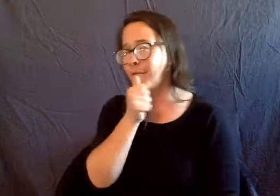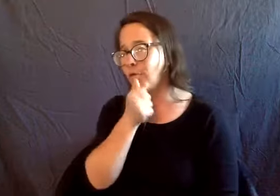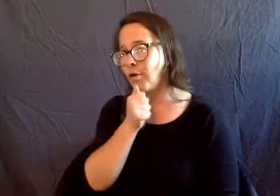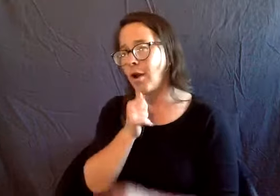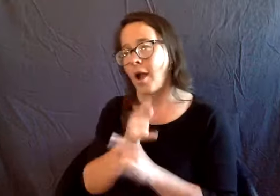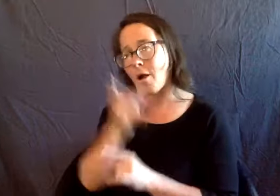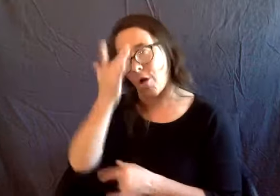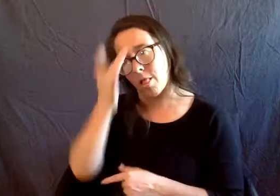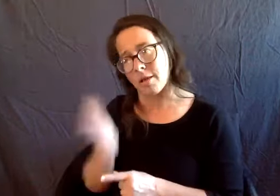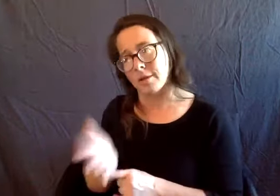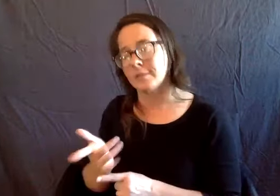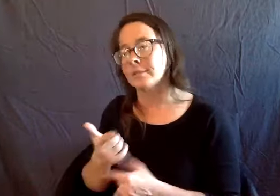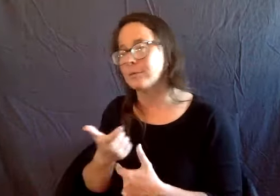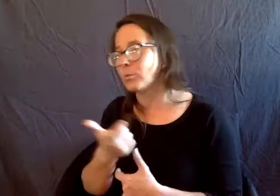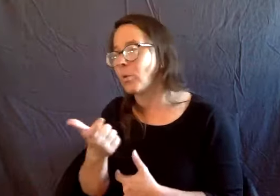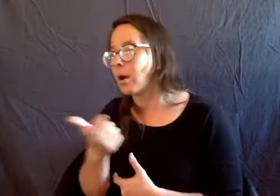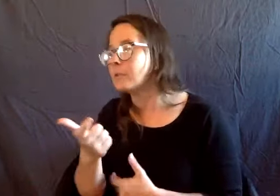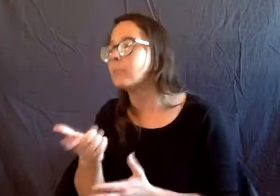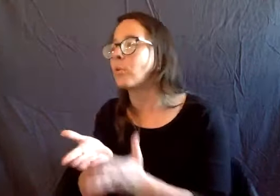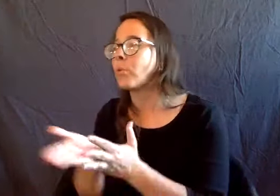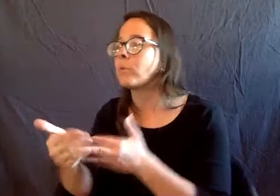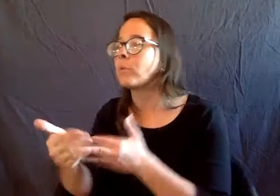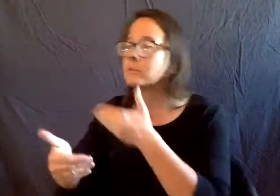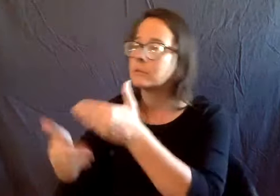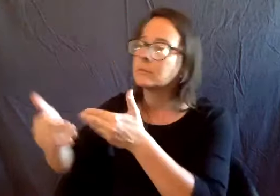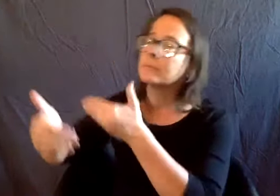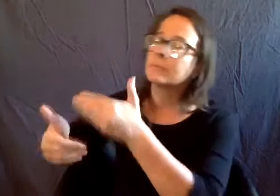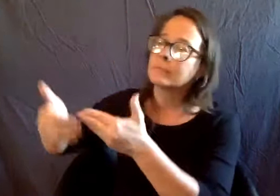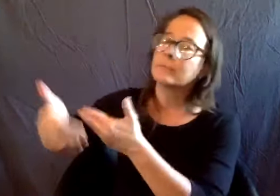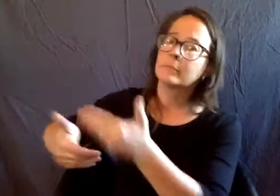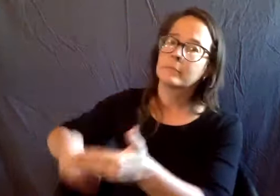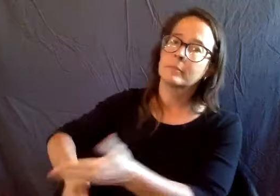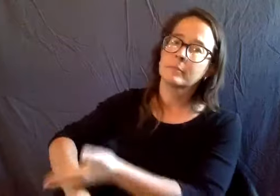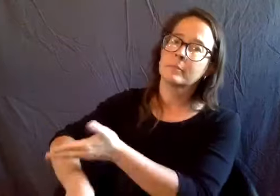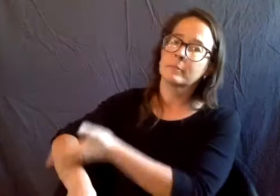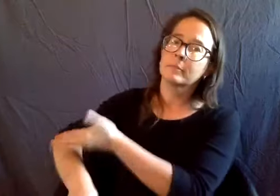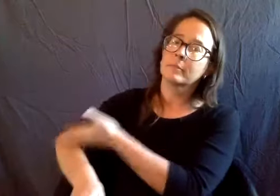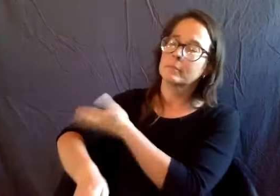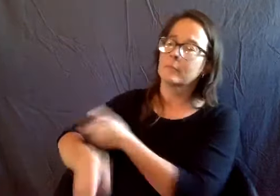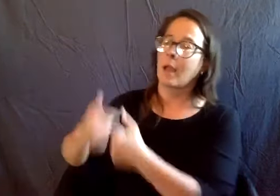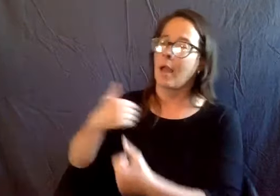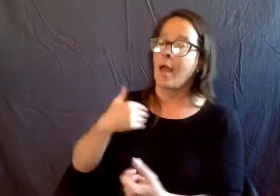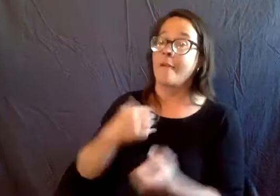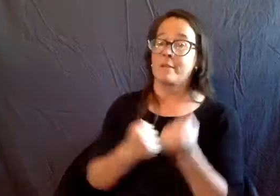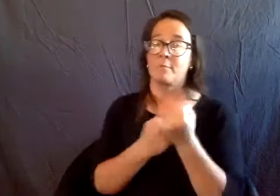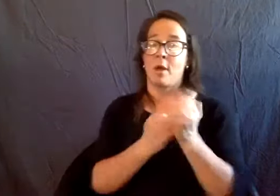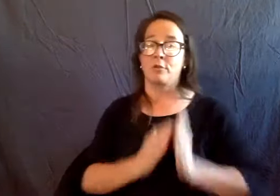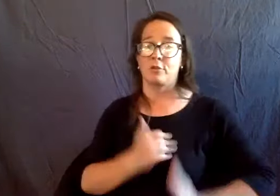those steps and watch him come out the other side and help someone else. I have a sponsor. His name is Gary B. Lives